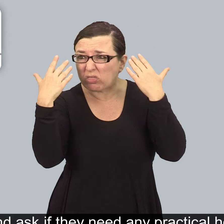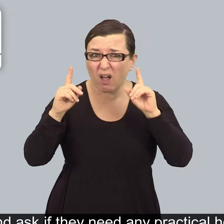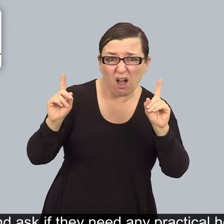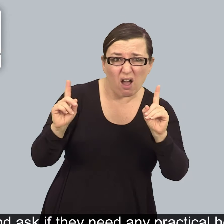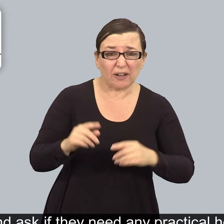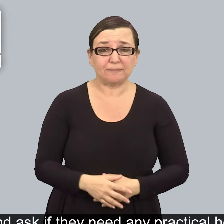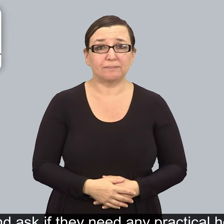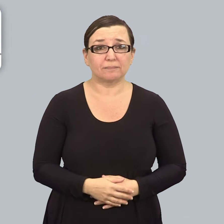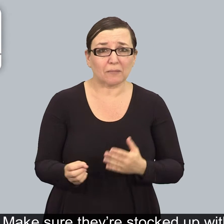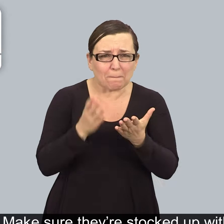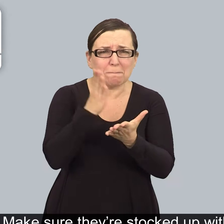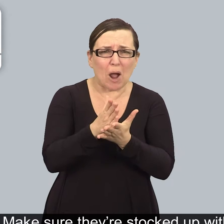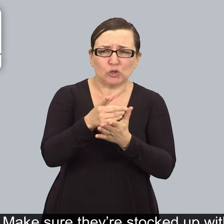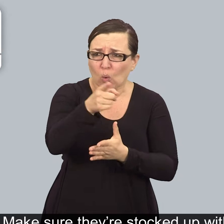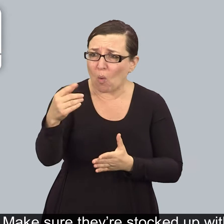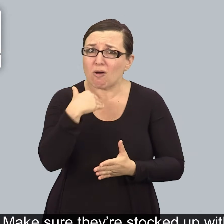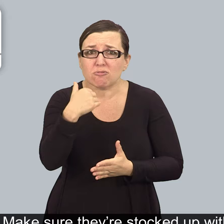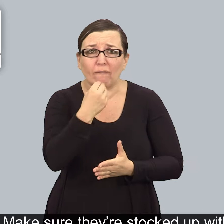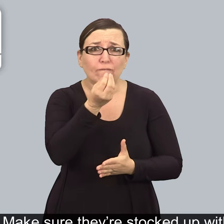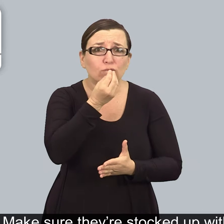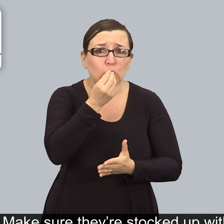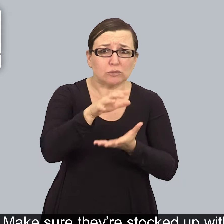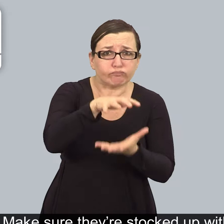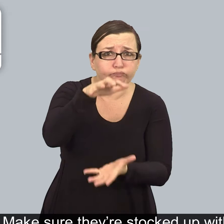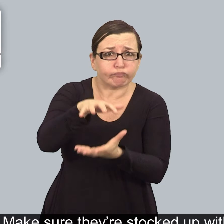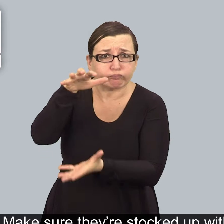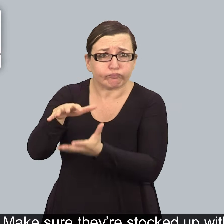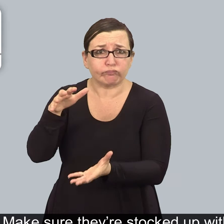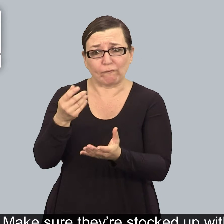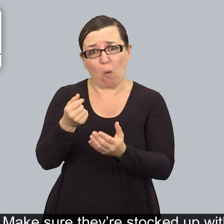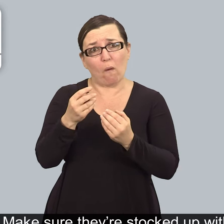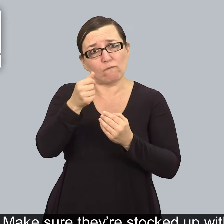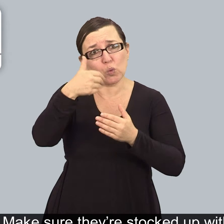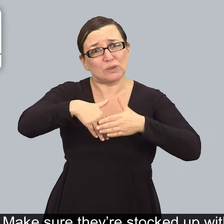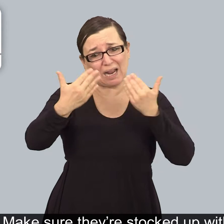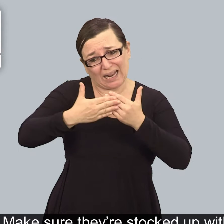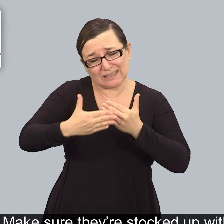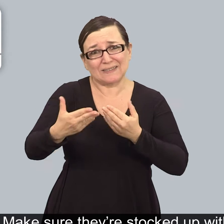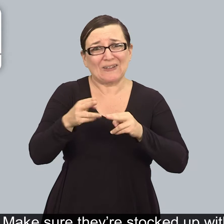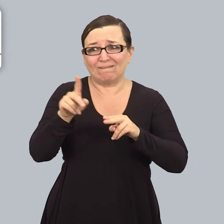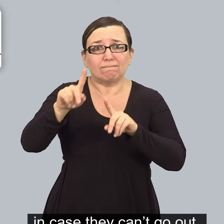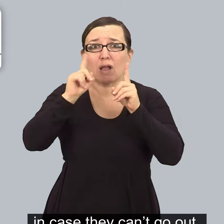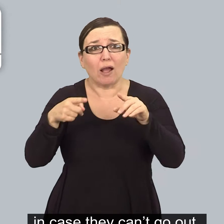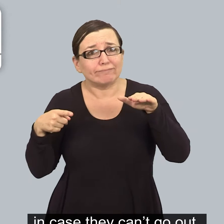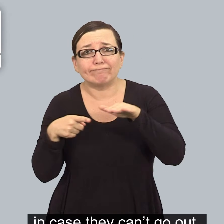weather. Make sure they're stocked up with enough food supplies for a few days in case they can't go